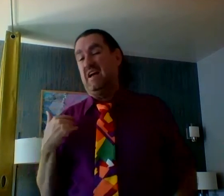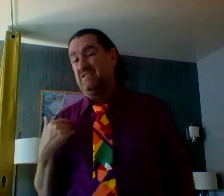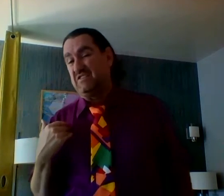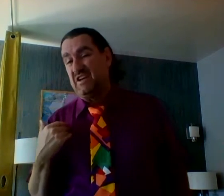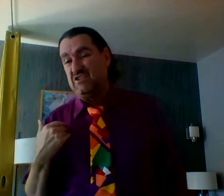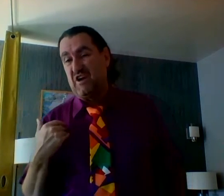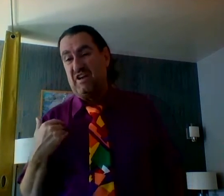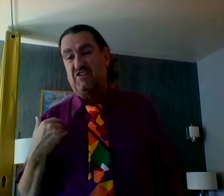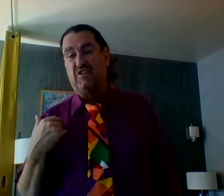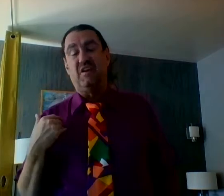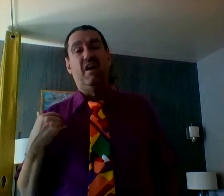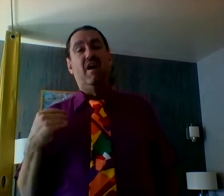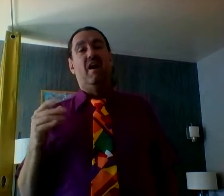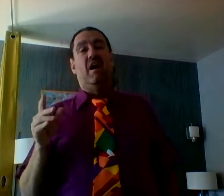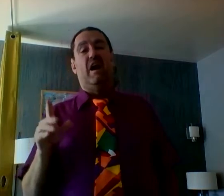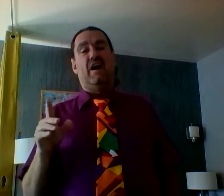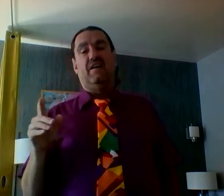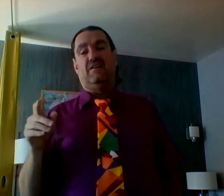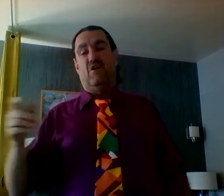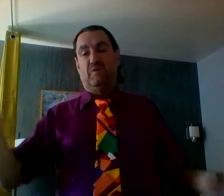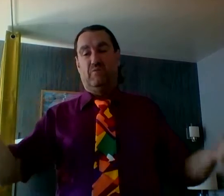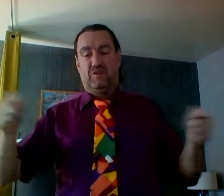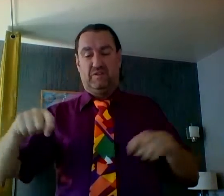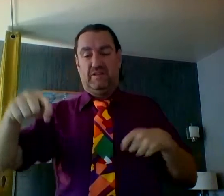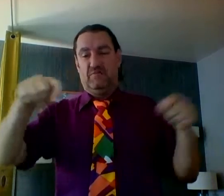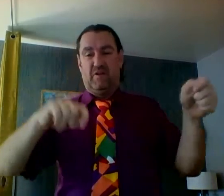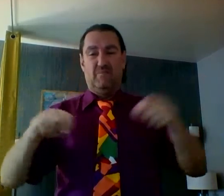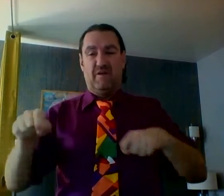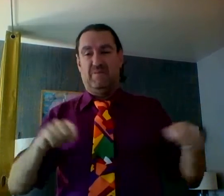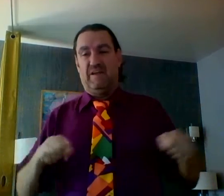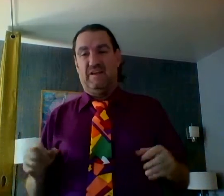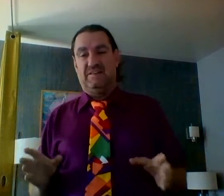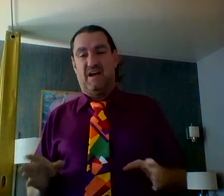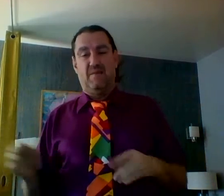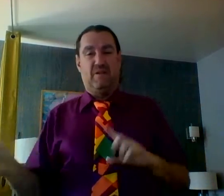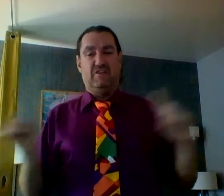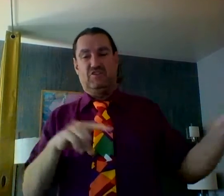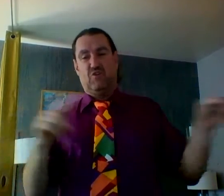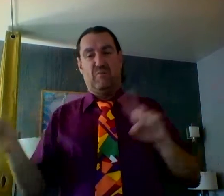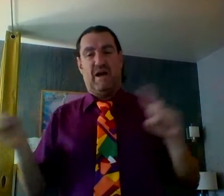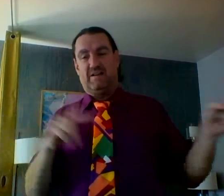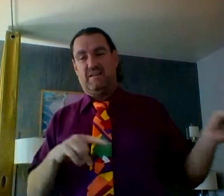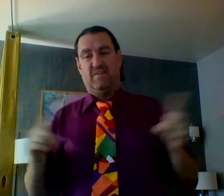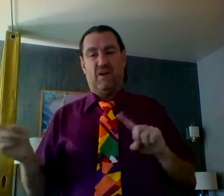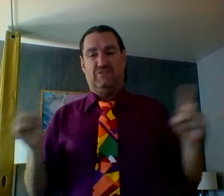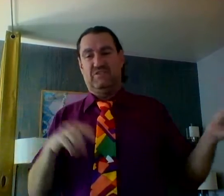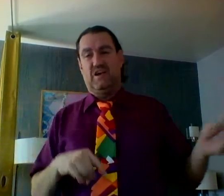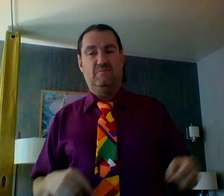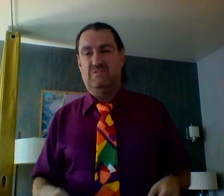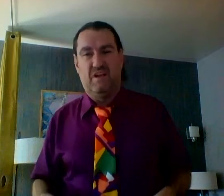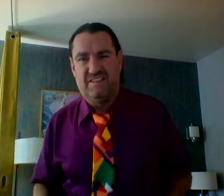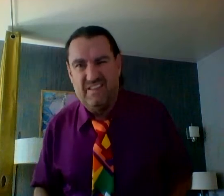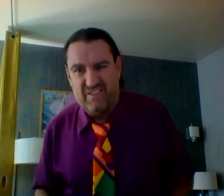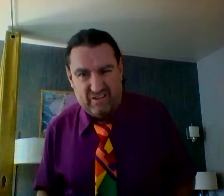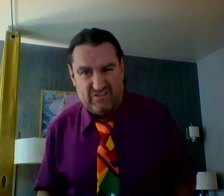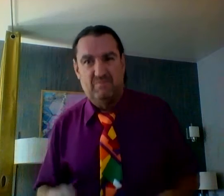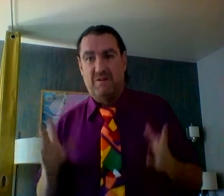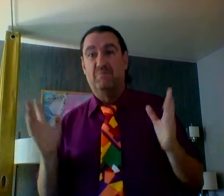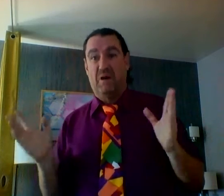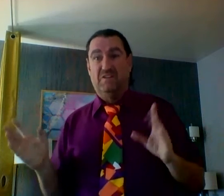as a side strategy, I only put a little bit on my plate at a time, and I just go back 10,000 times, not 10,000, but a